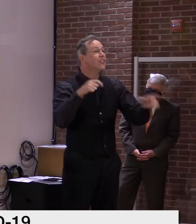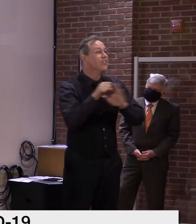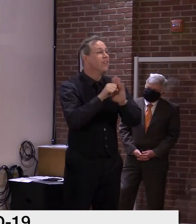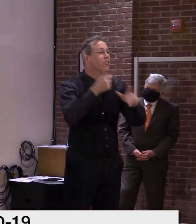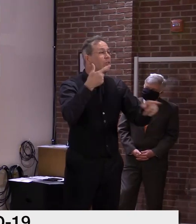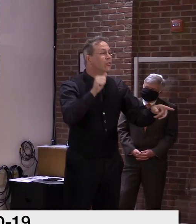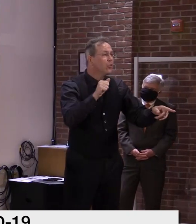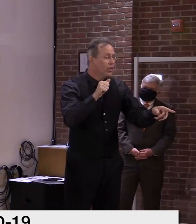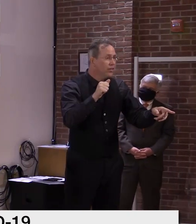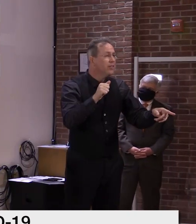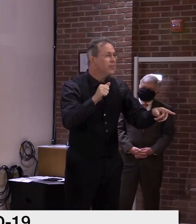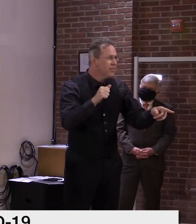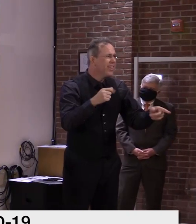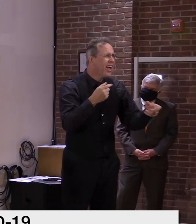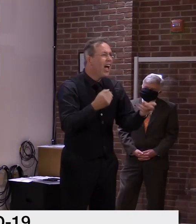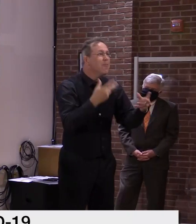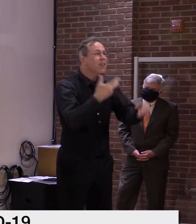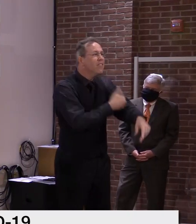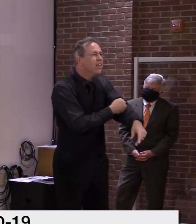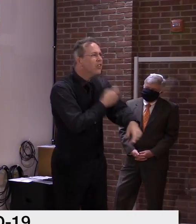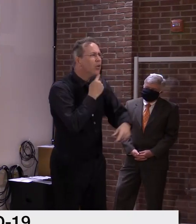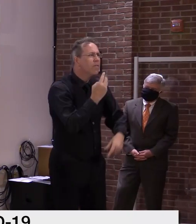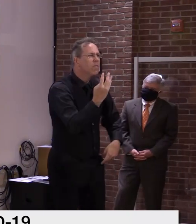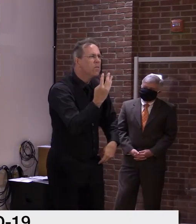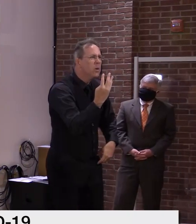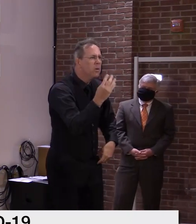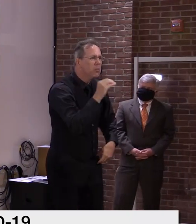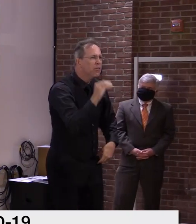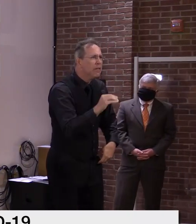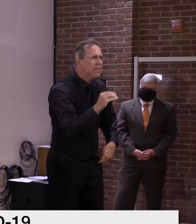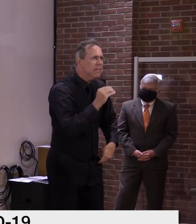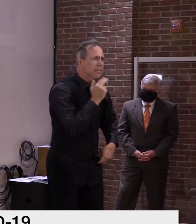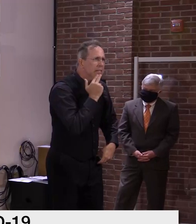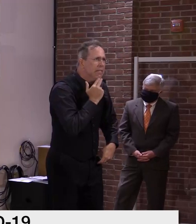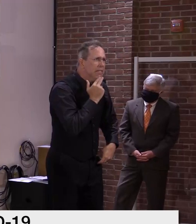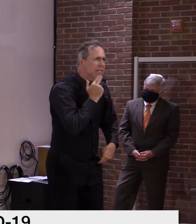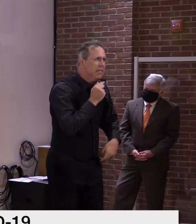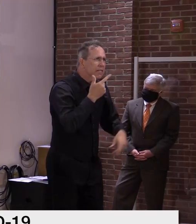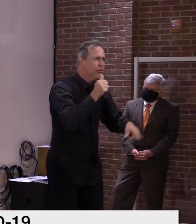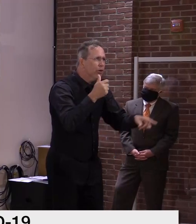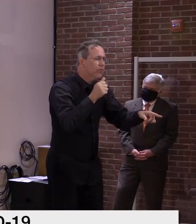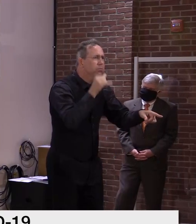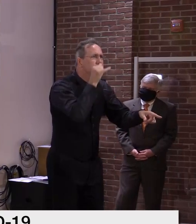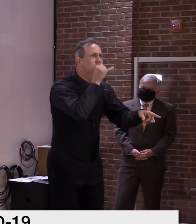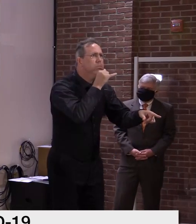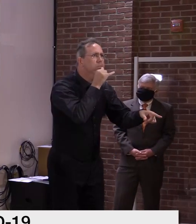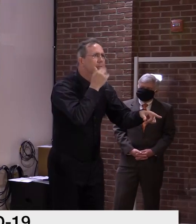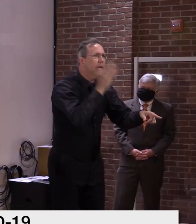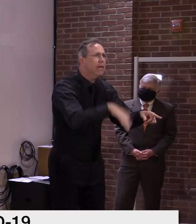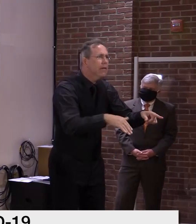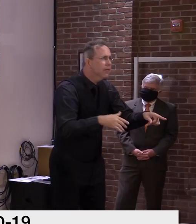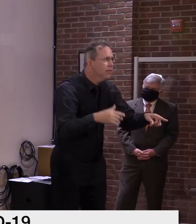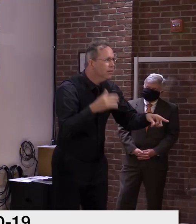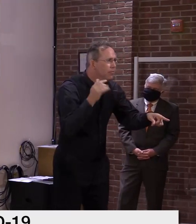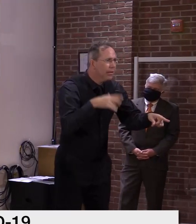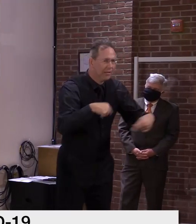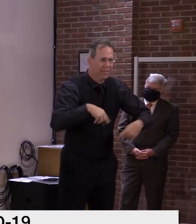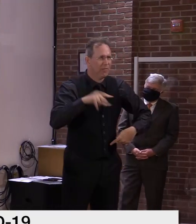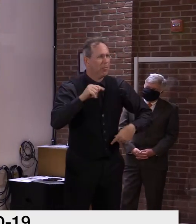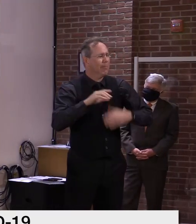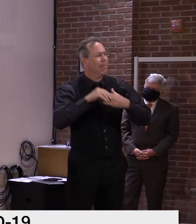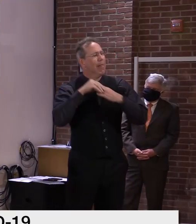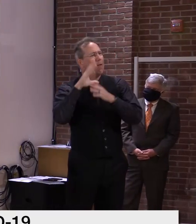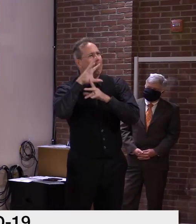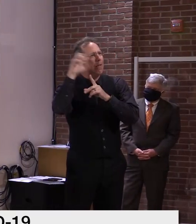4% vaccination rate. And that's unheard of here in our state, which, again,